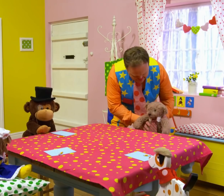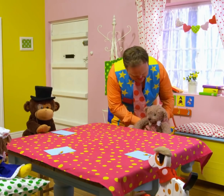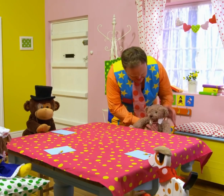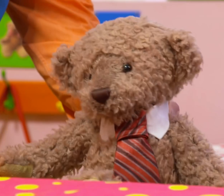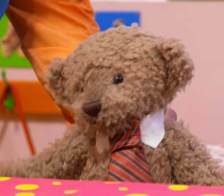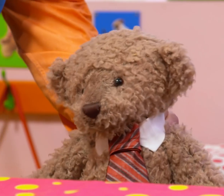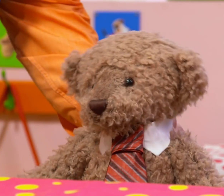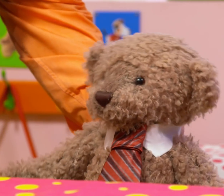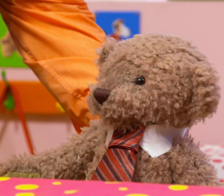down.